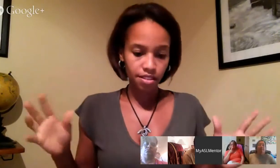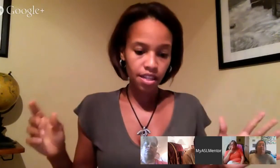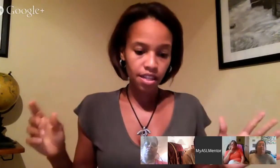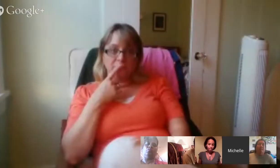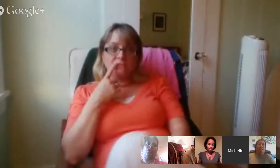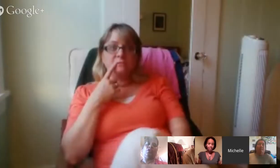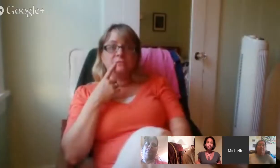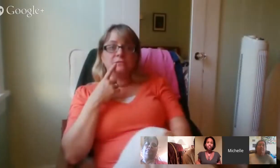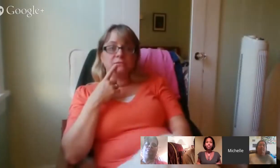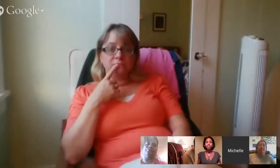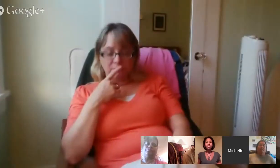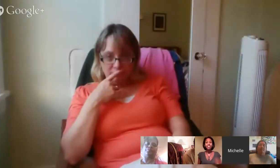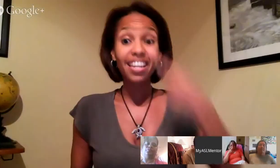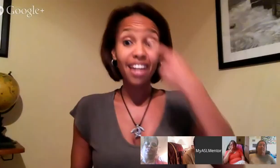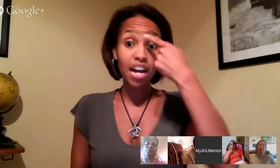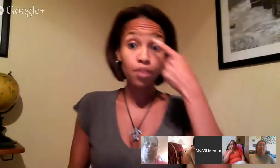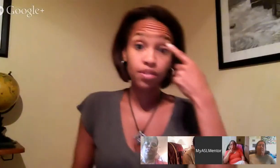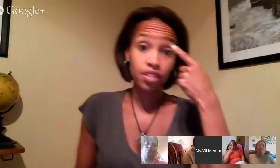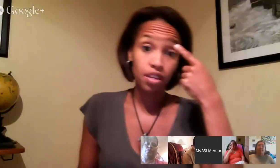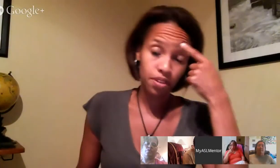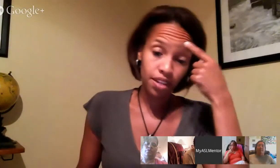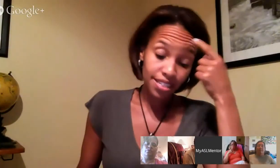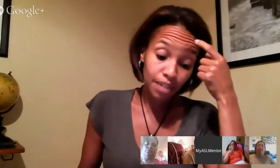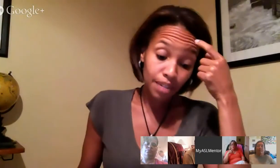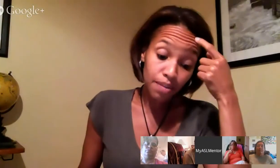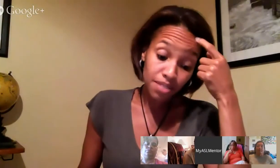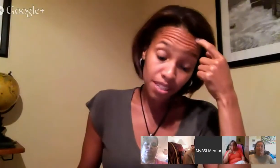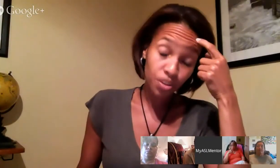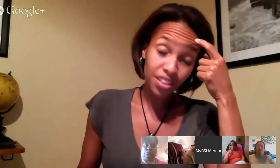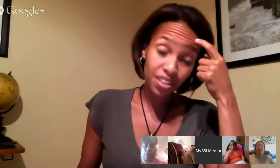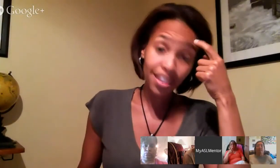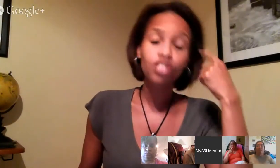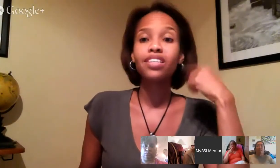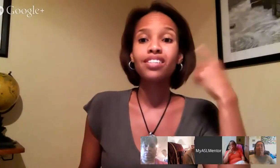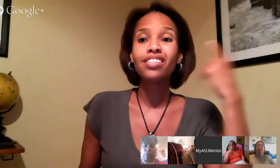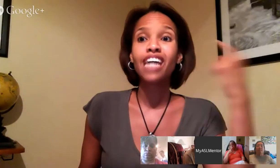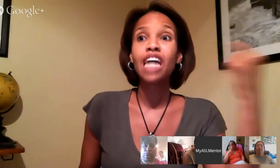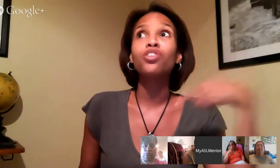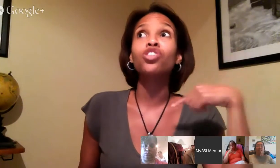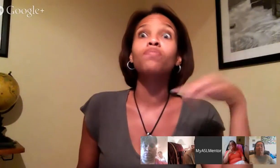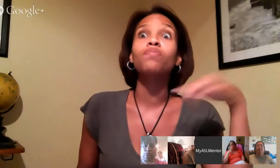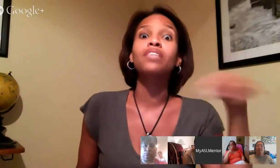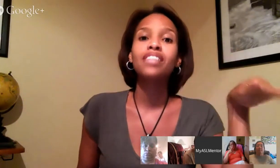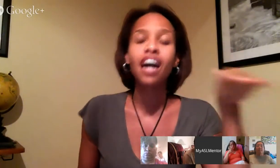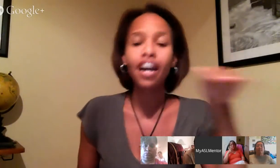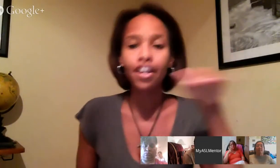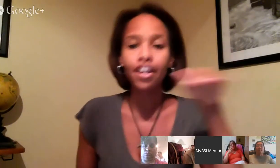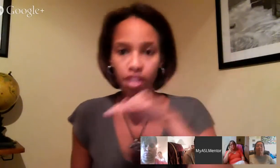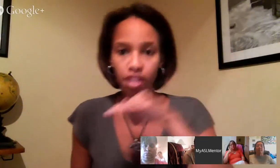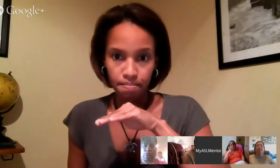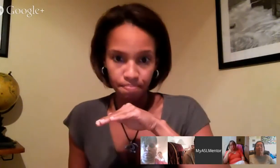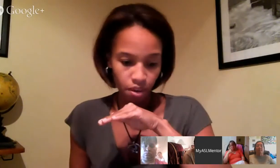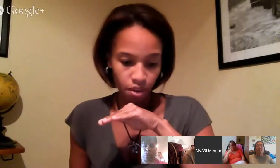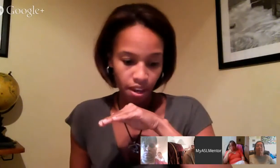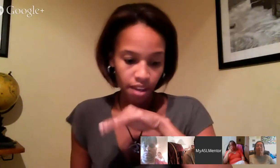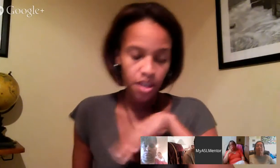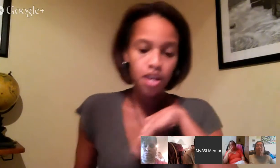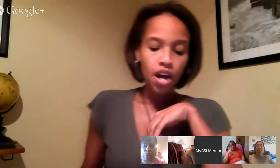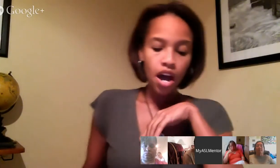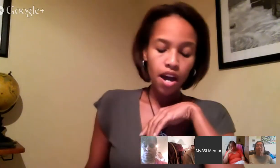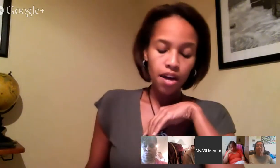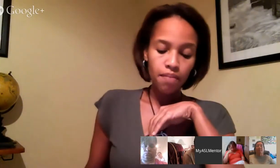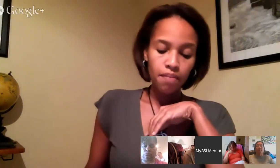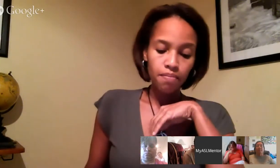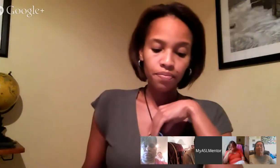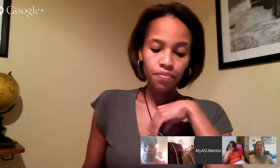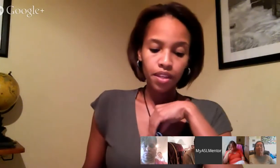sentences. Yes/no sentences, again, eyebrows up. Sometimes with yes/no sentences, eyebrows are up the entire time, okay?